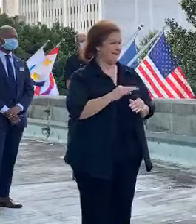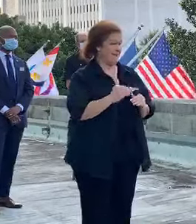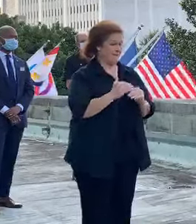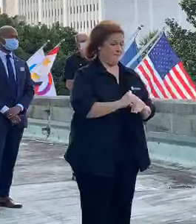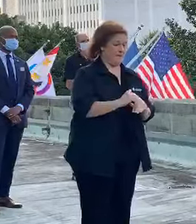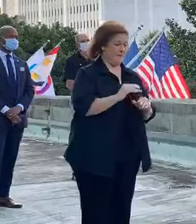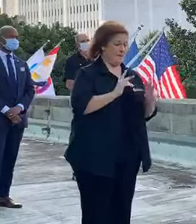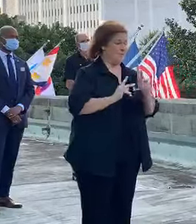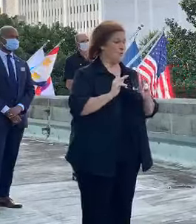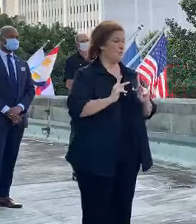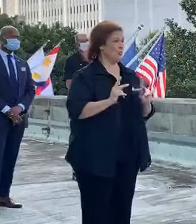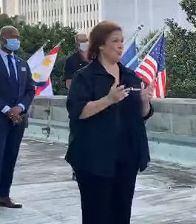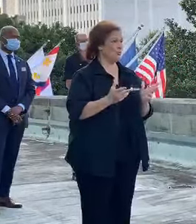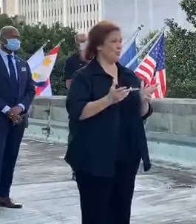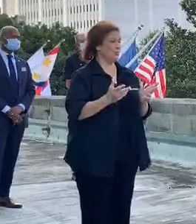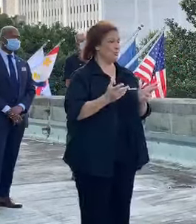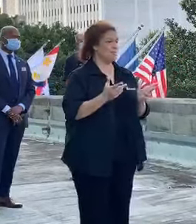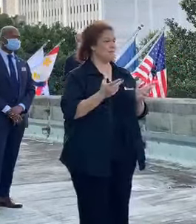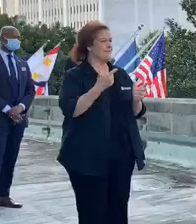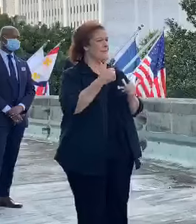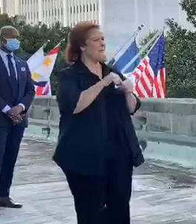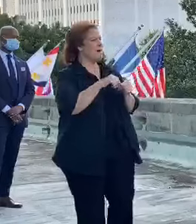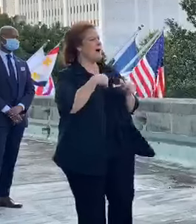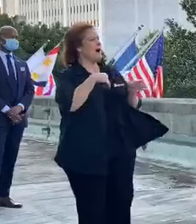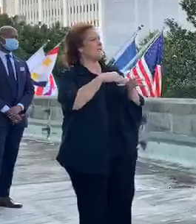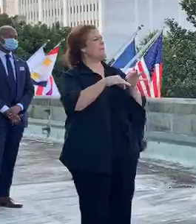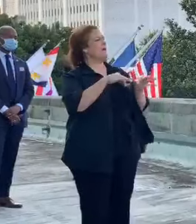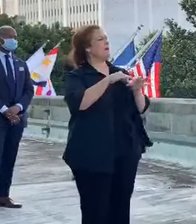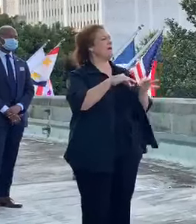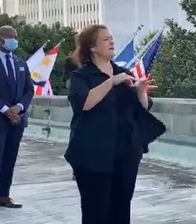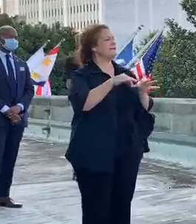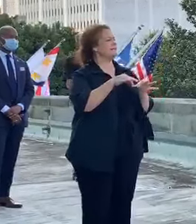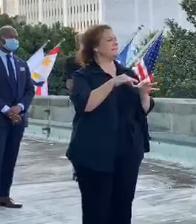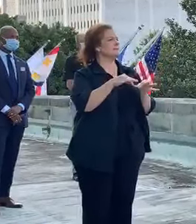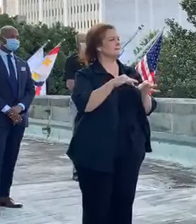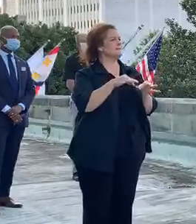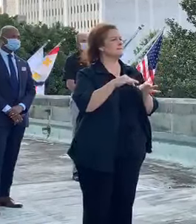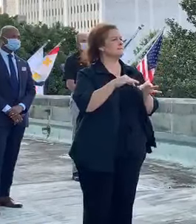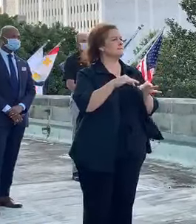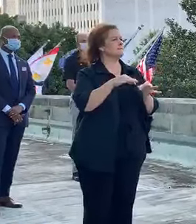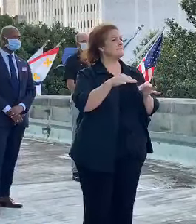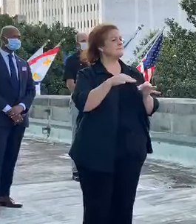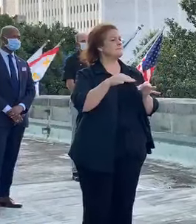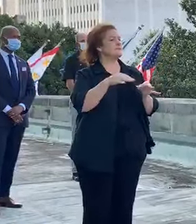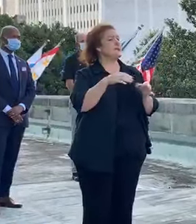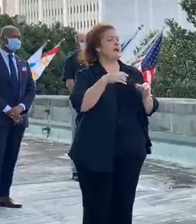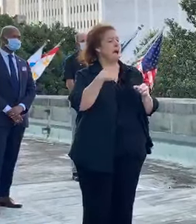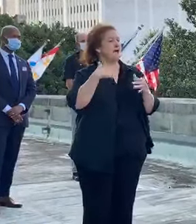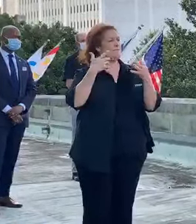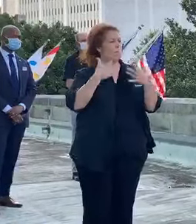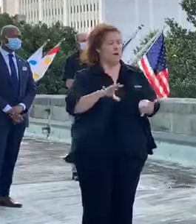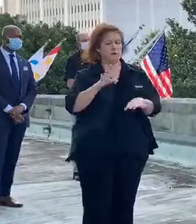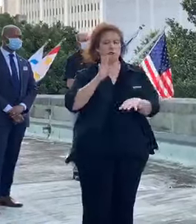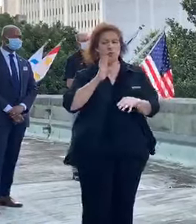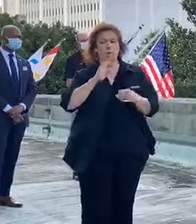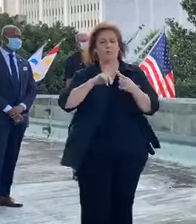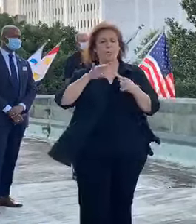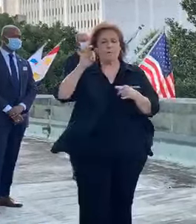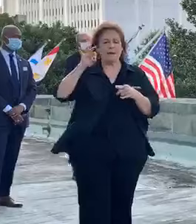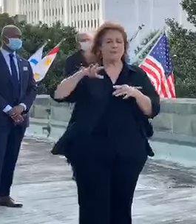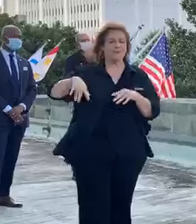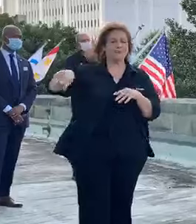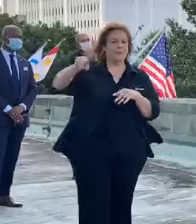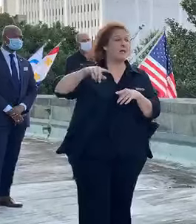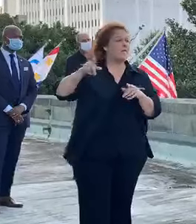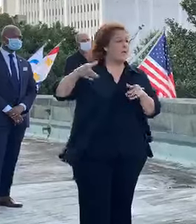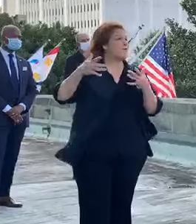be open. I'm sure not open to all. As I've talked to various pastors, the archbishop, and the like, there's a system